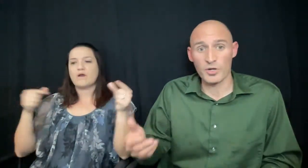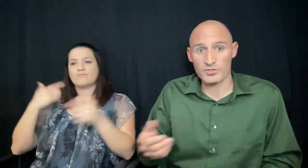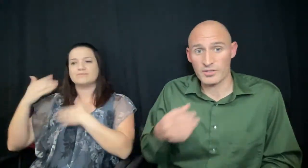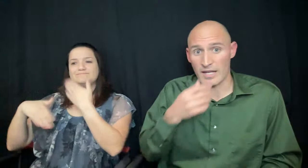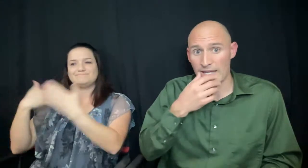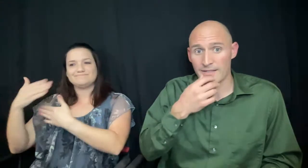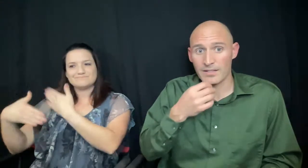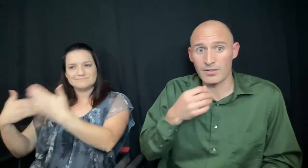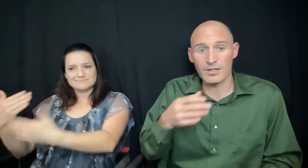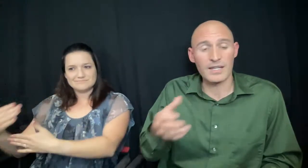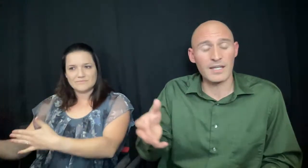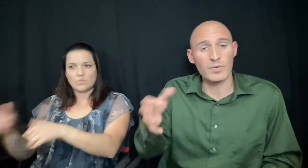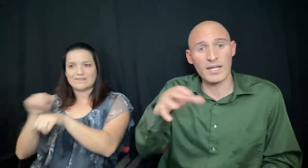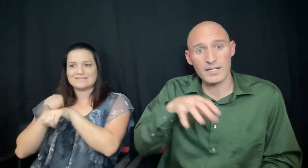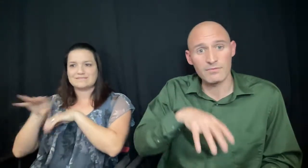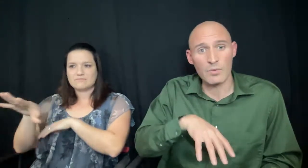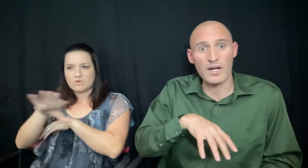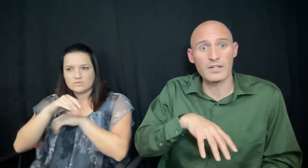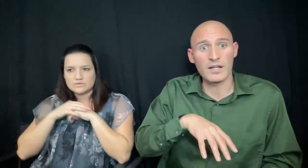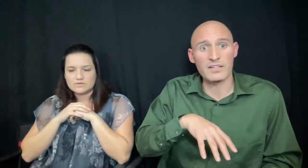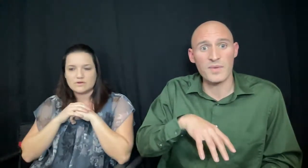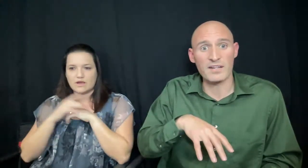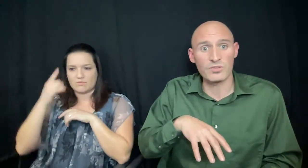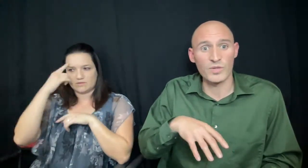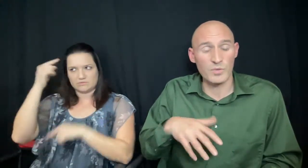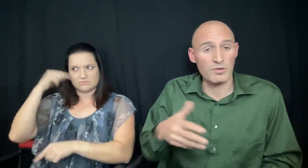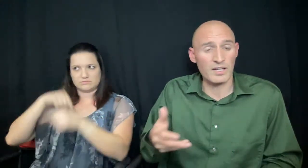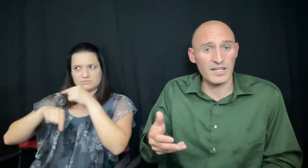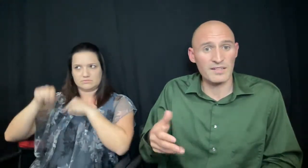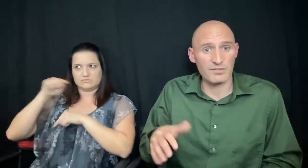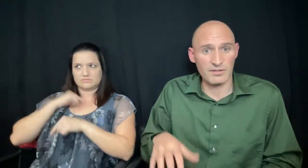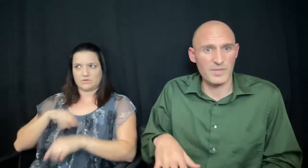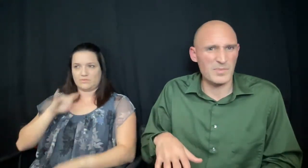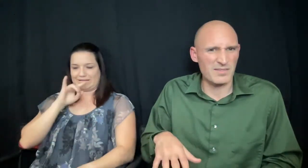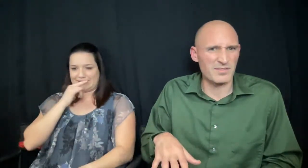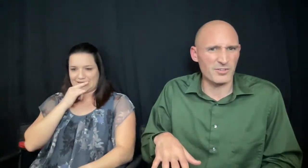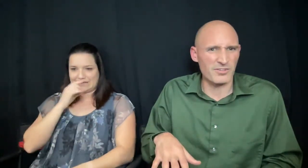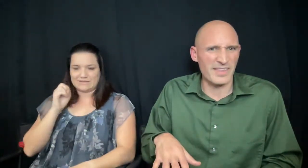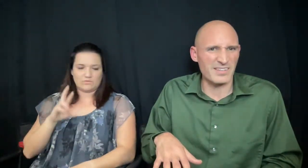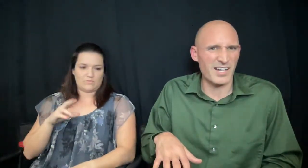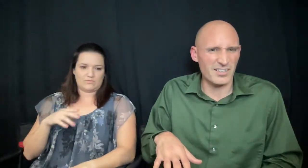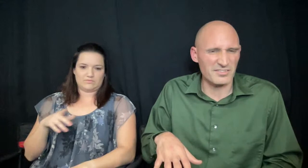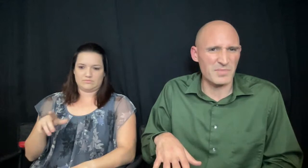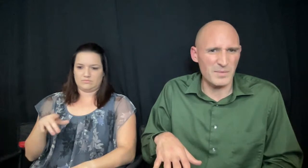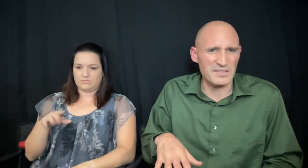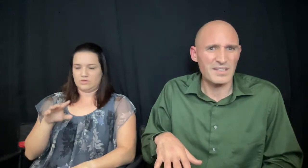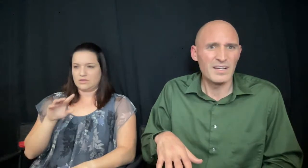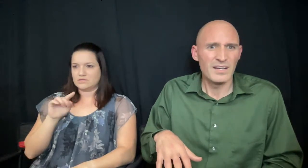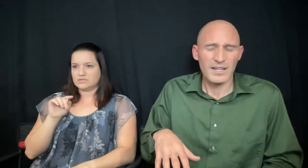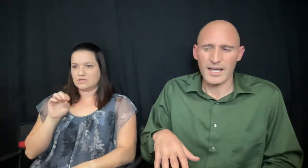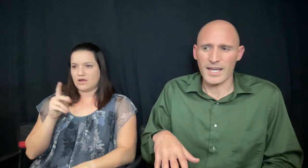exposure. And we kind of rewind the clocks back to when we were kids, or maybe even earlier than that, toddlers, babies.